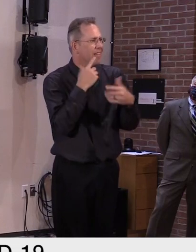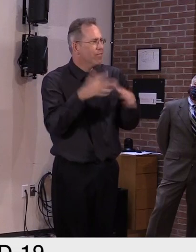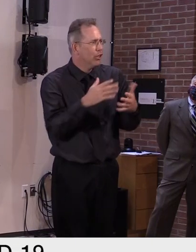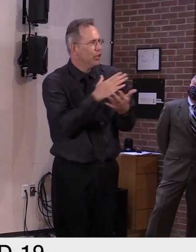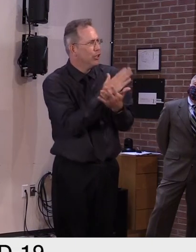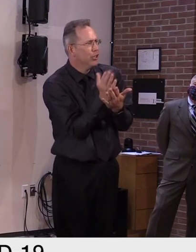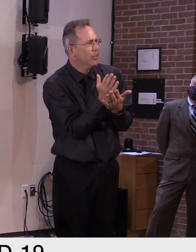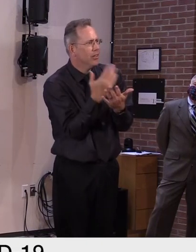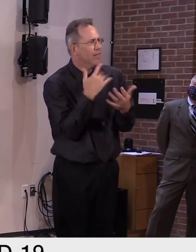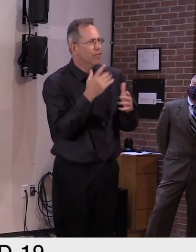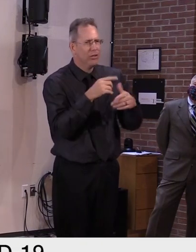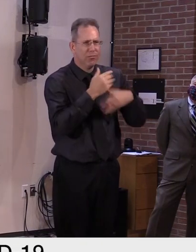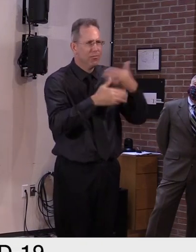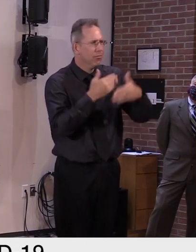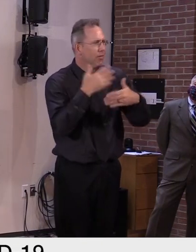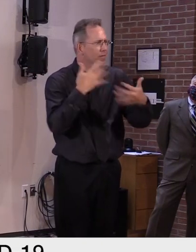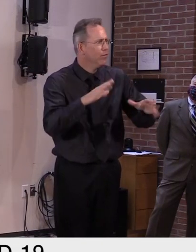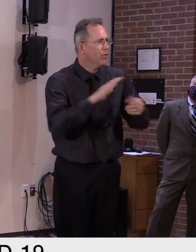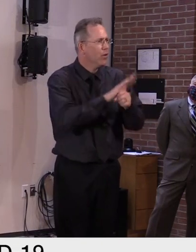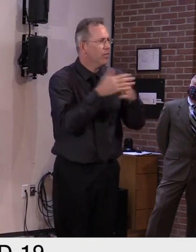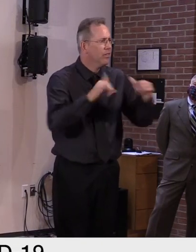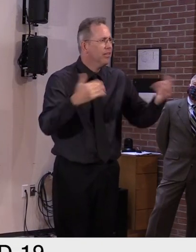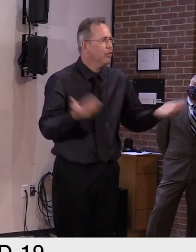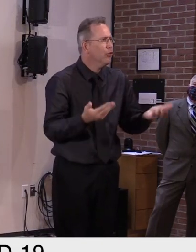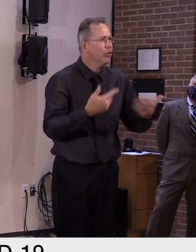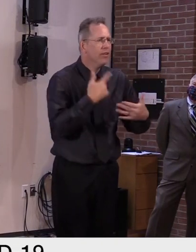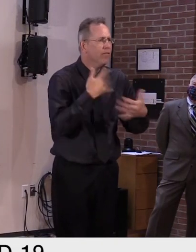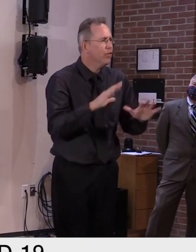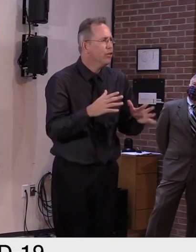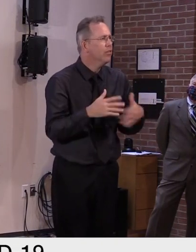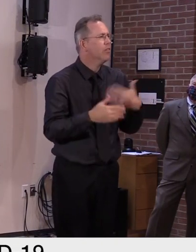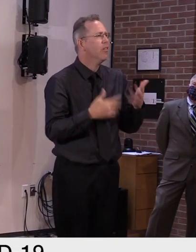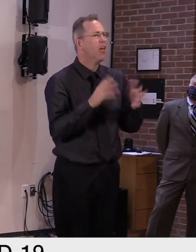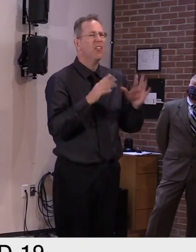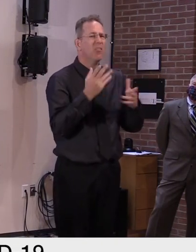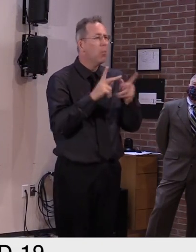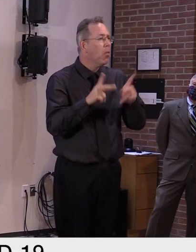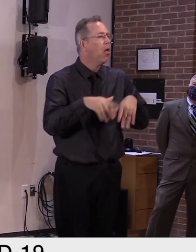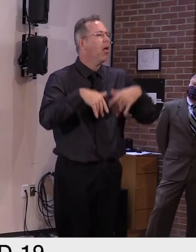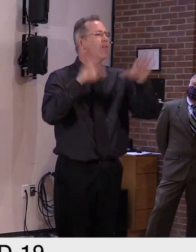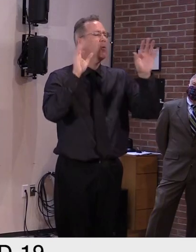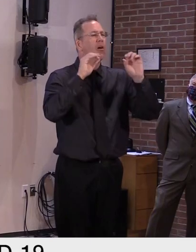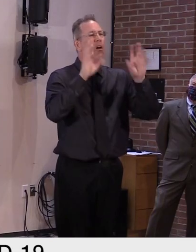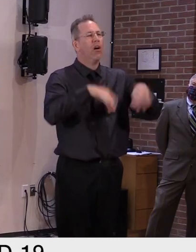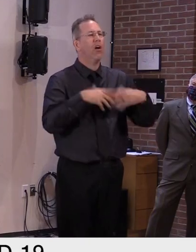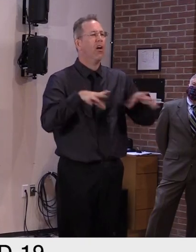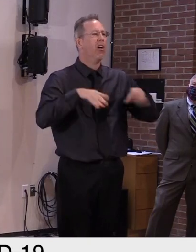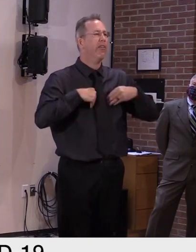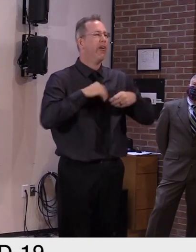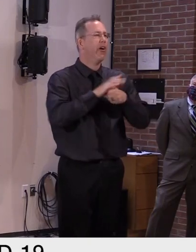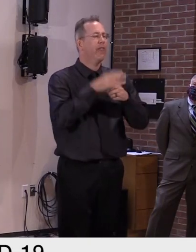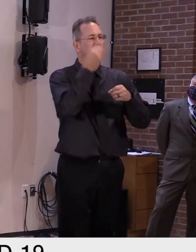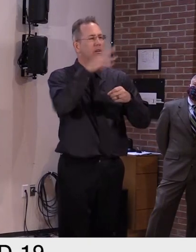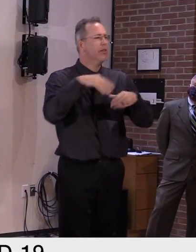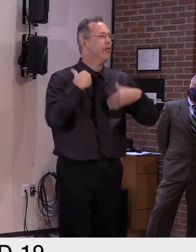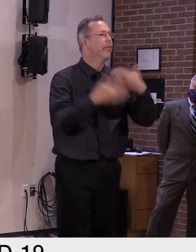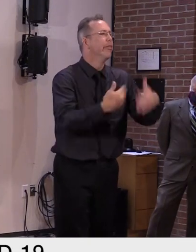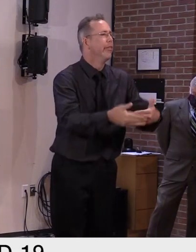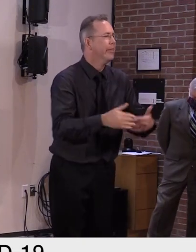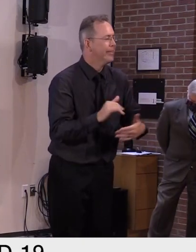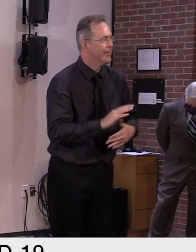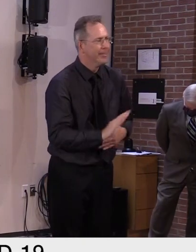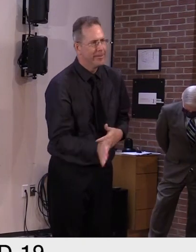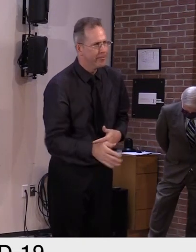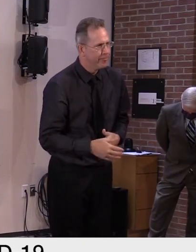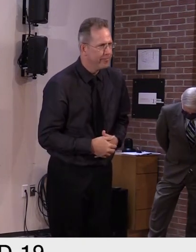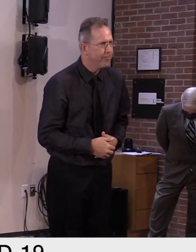that vigilance if we want to continue to be strong and come out of this stronger than we were before. So, again, I just wanted to make sure